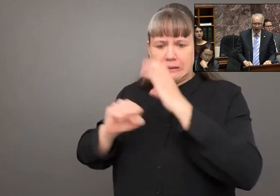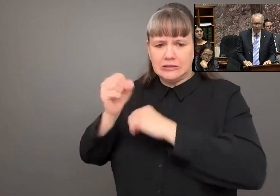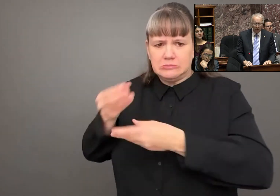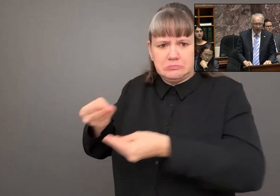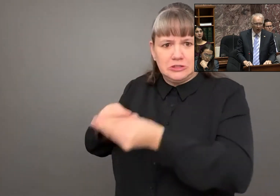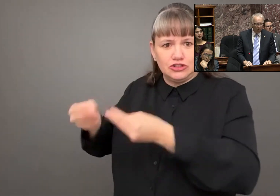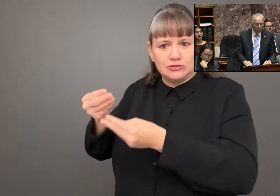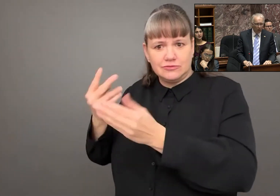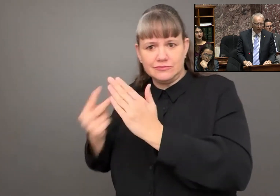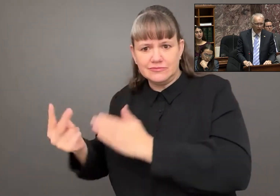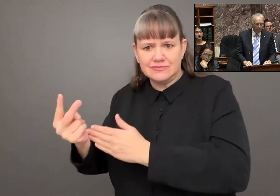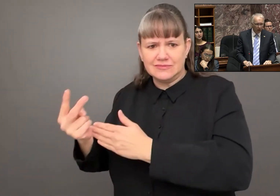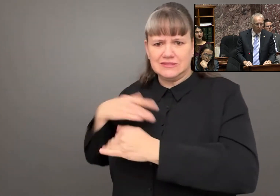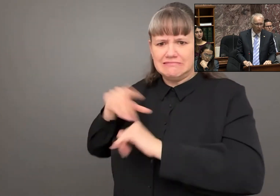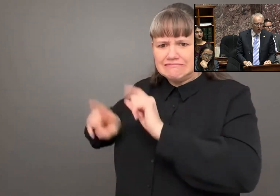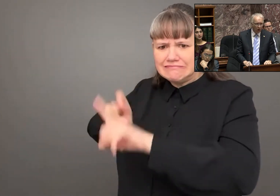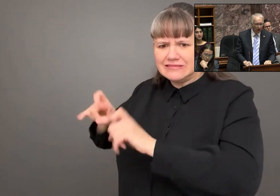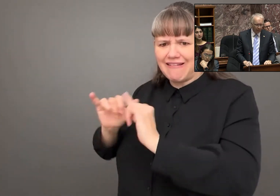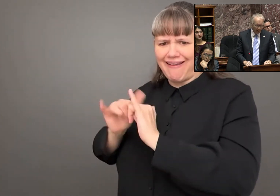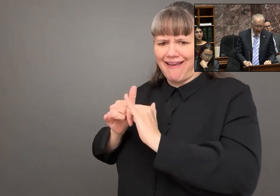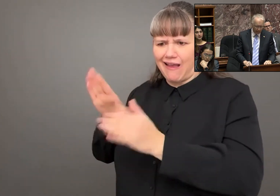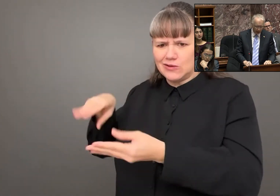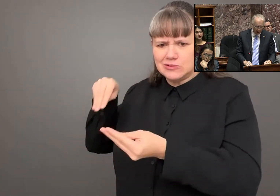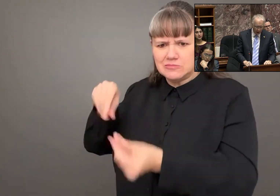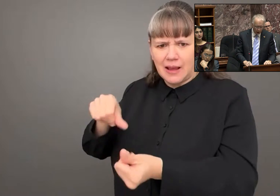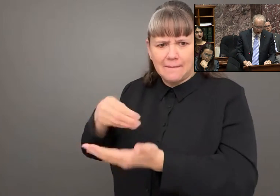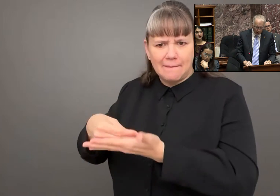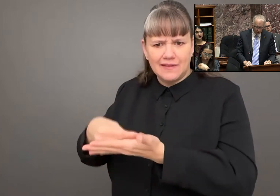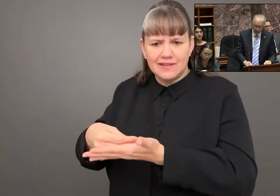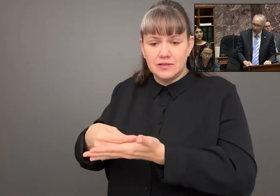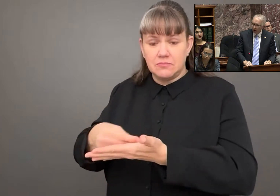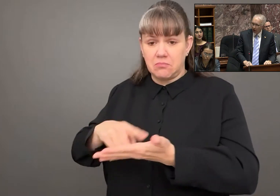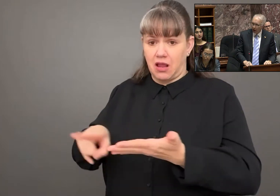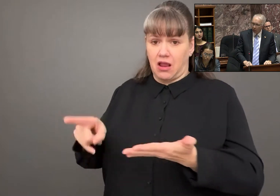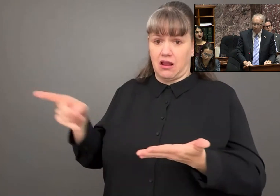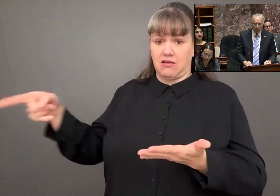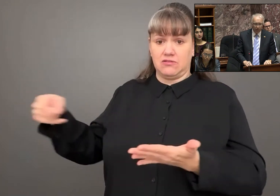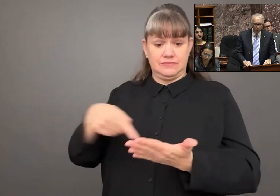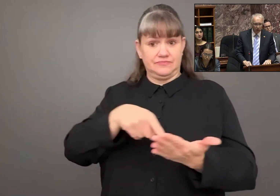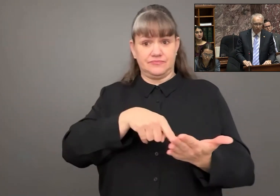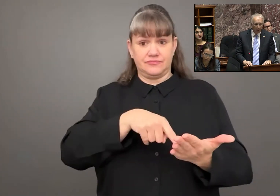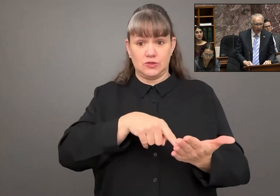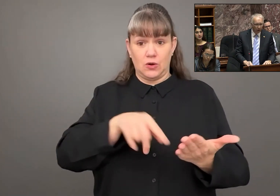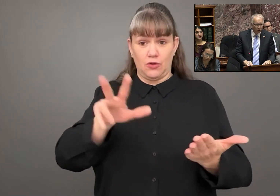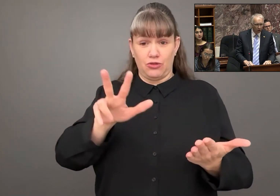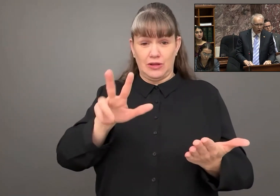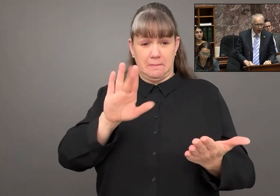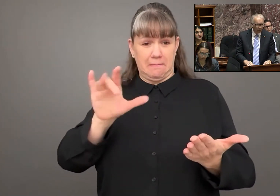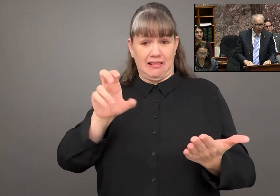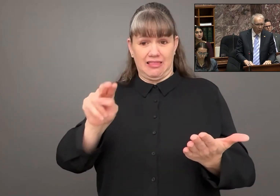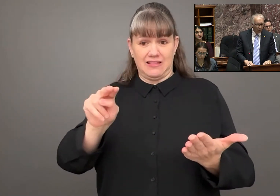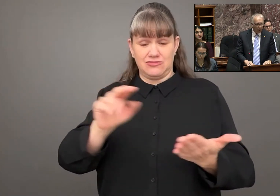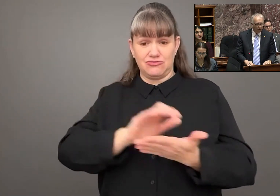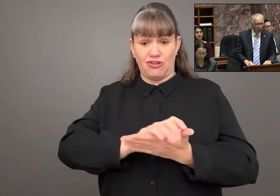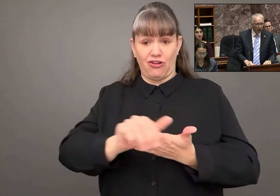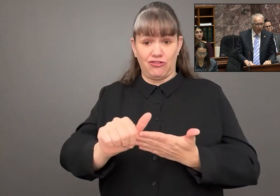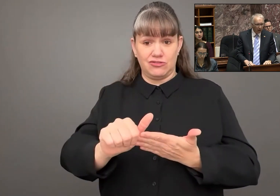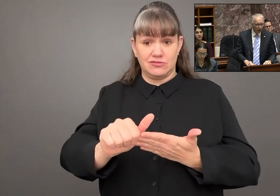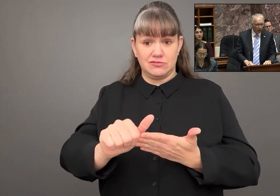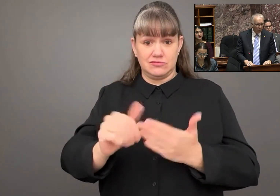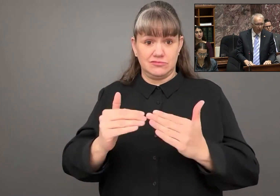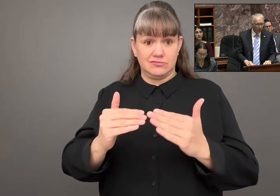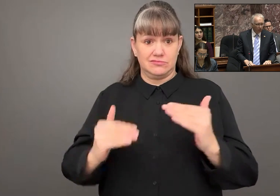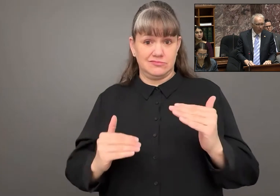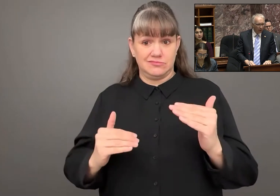got that big a hole in the budget, when you're off by that much, how on earth can we be efficiently being able to do our job when we have no